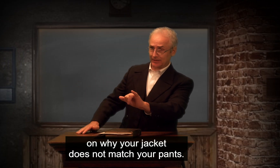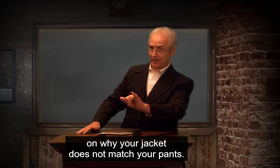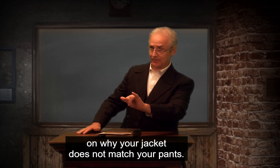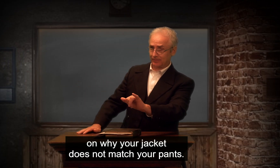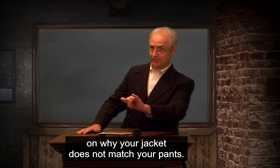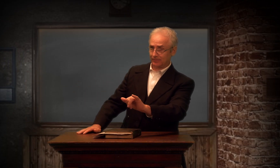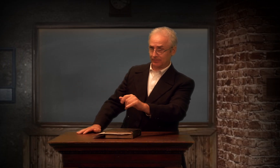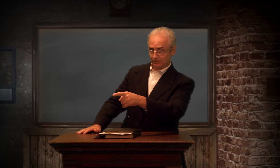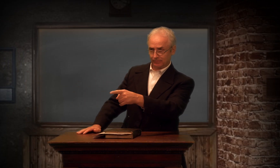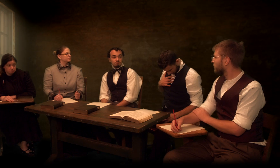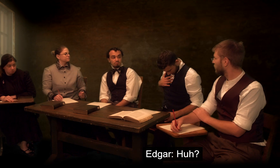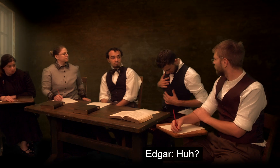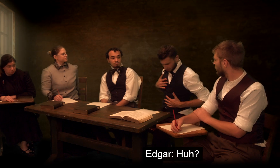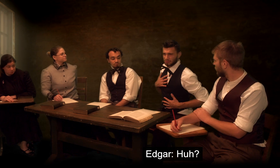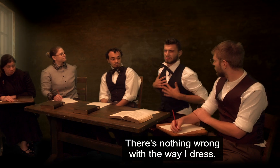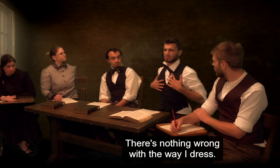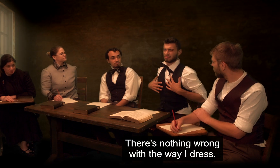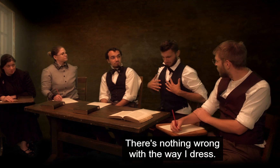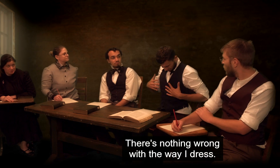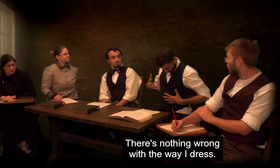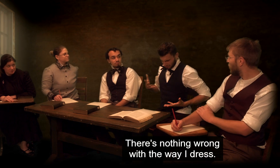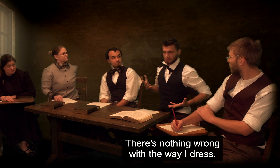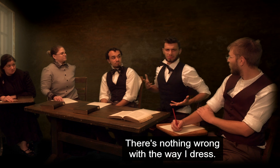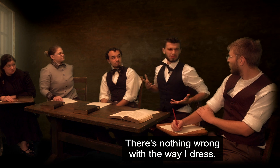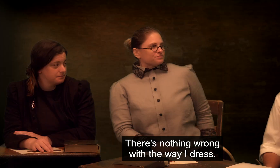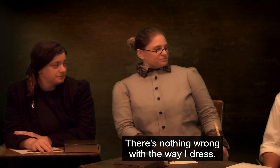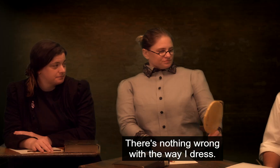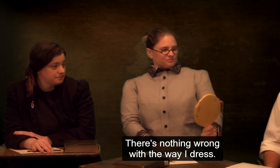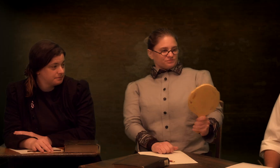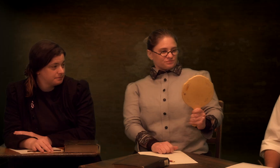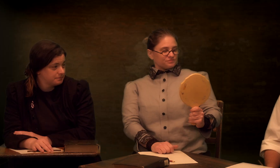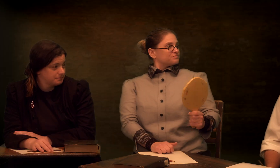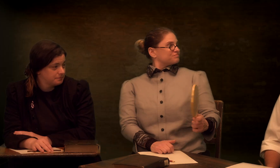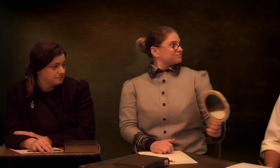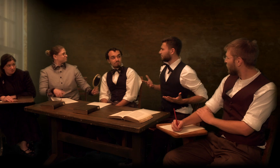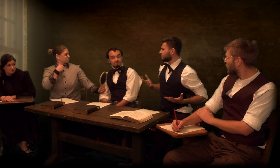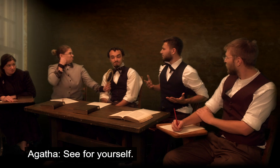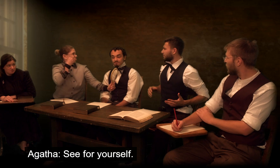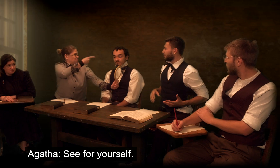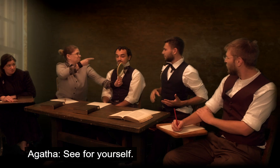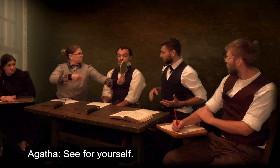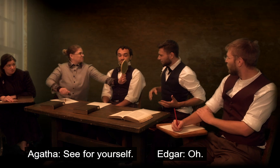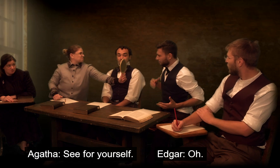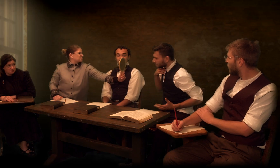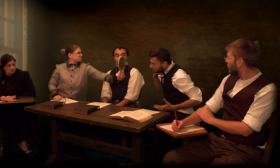your pants. Huh? There's nothing wrong with the way I dress. See for yourself. Oh.